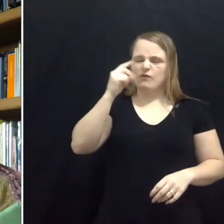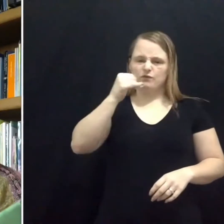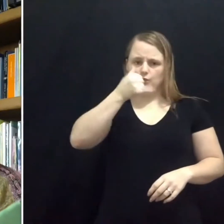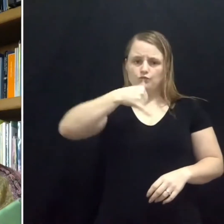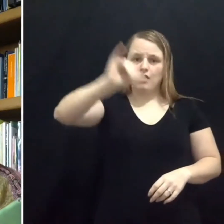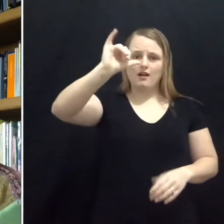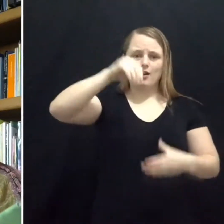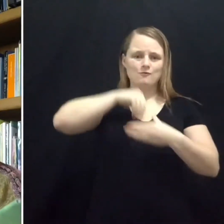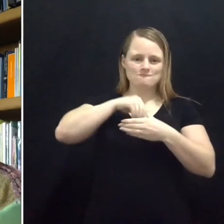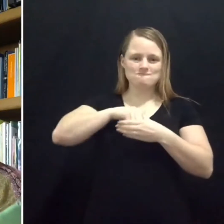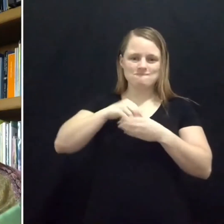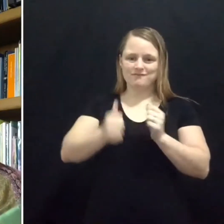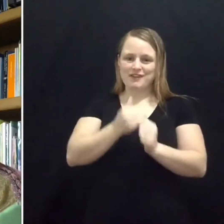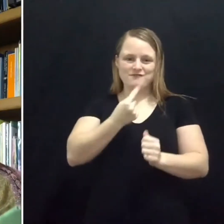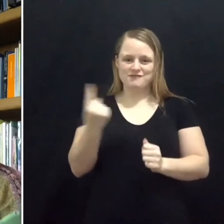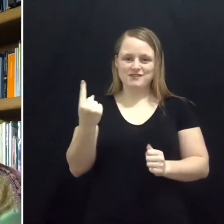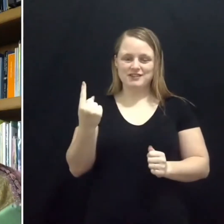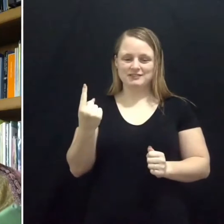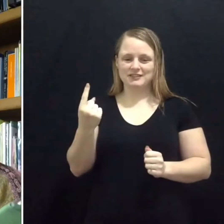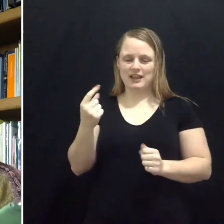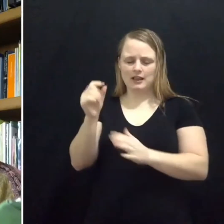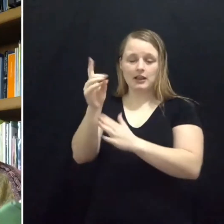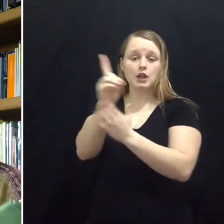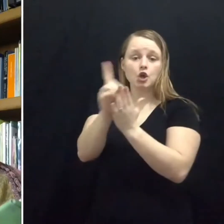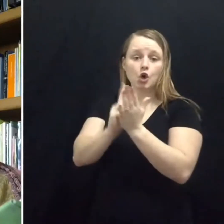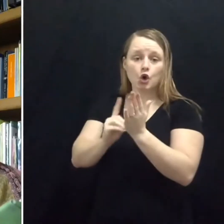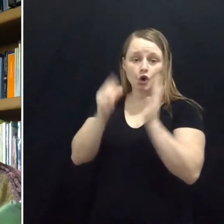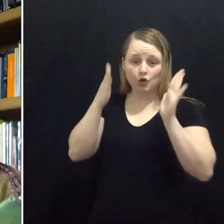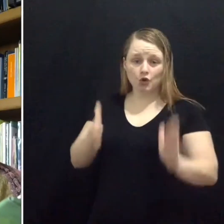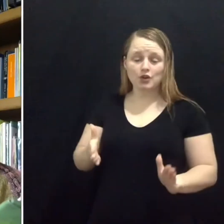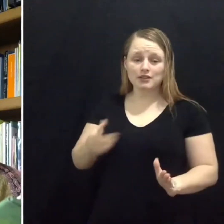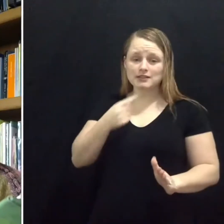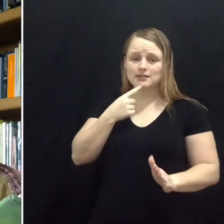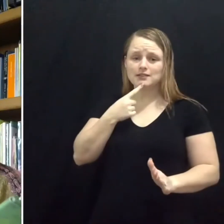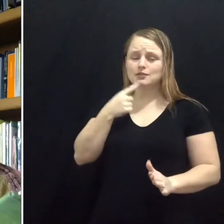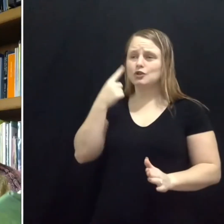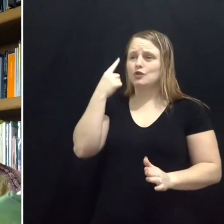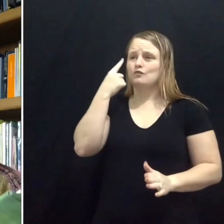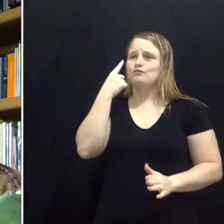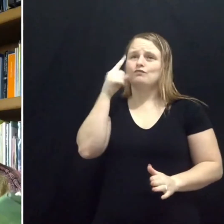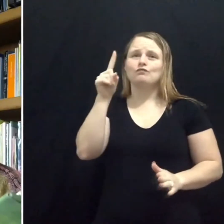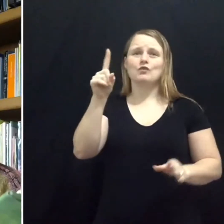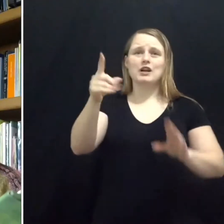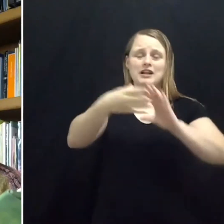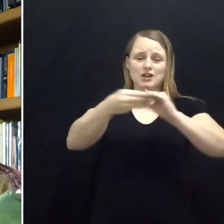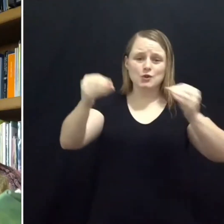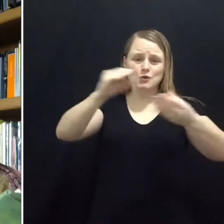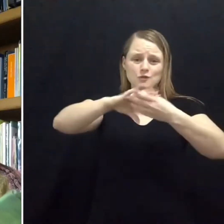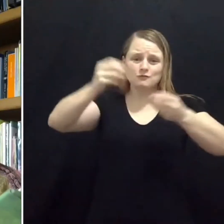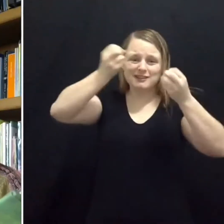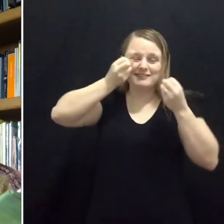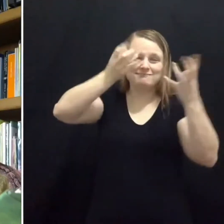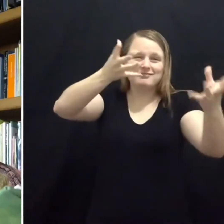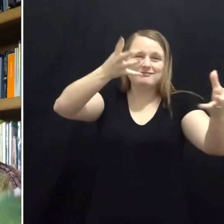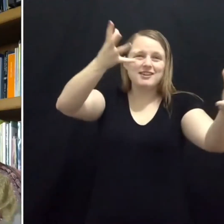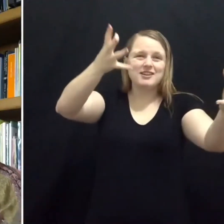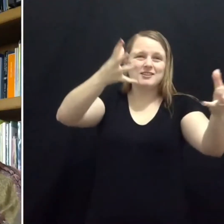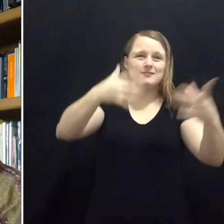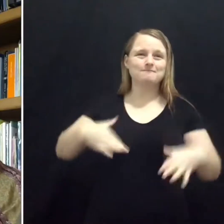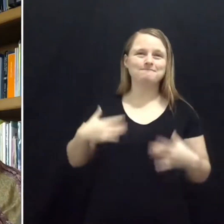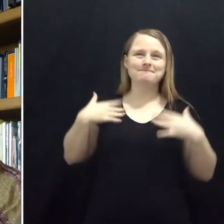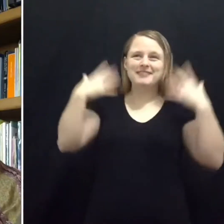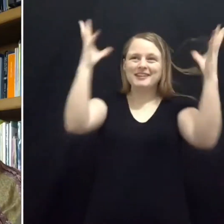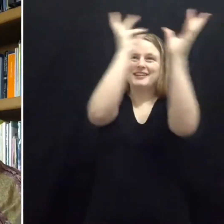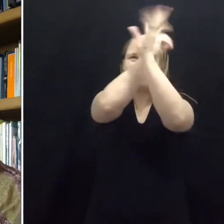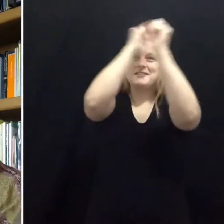all. And Courtney Fletcher says it's for the storytellers who inspire imagination and for